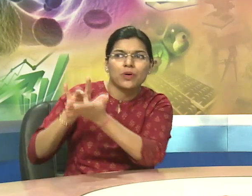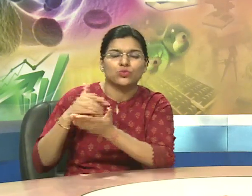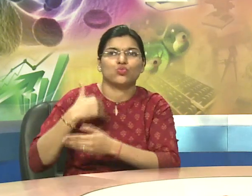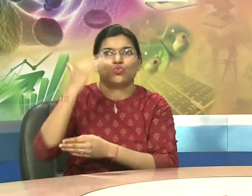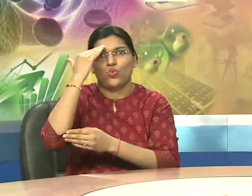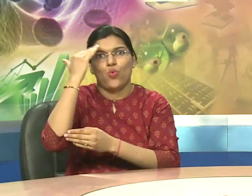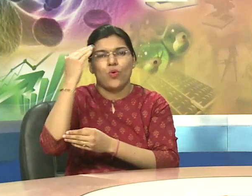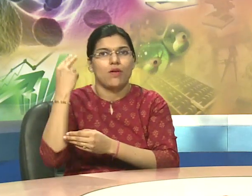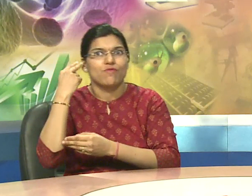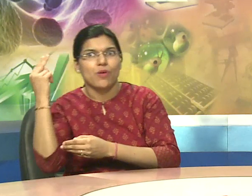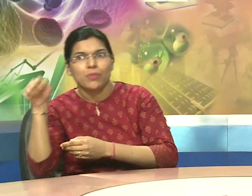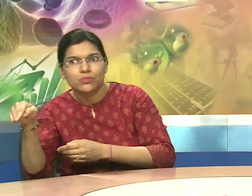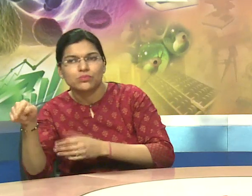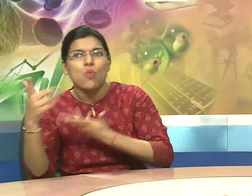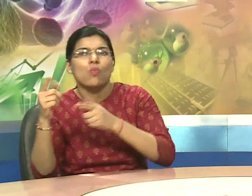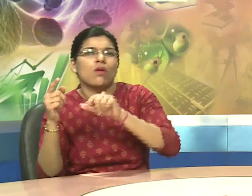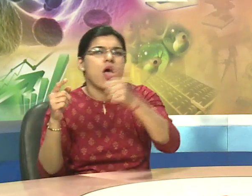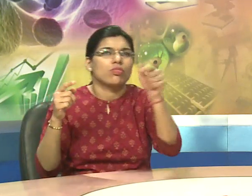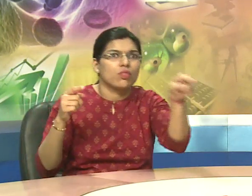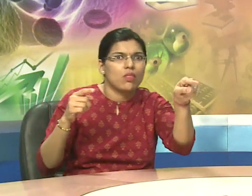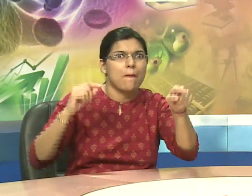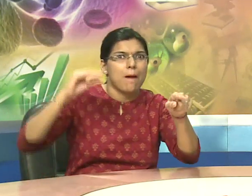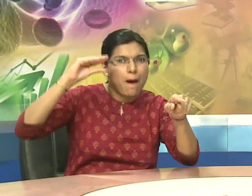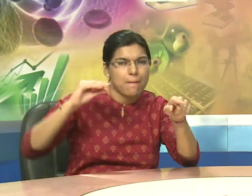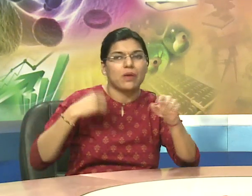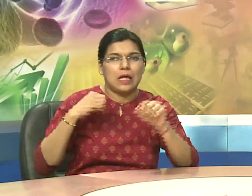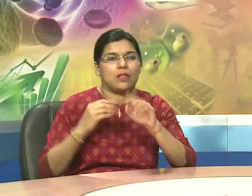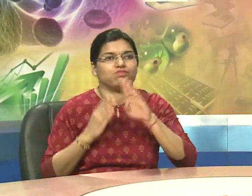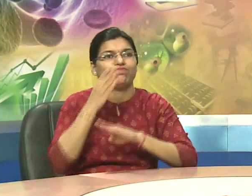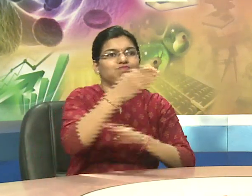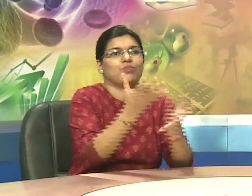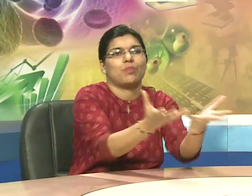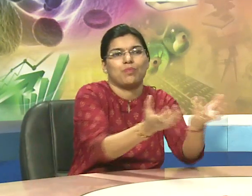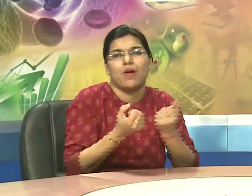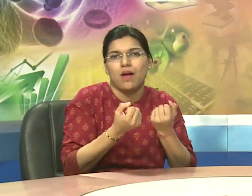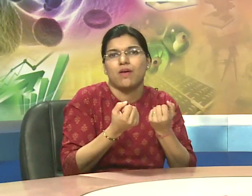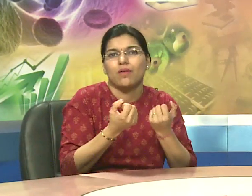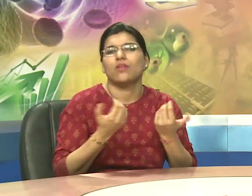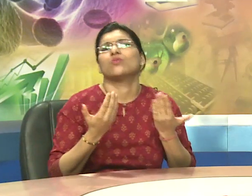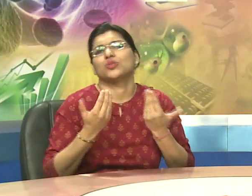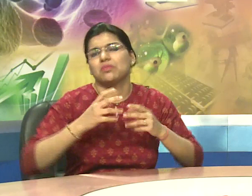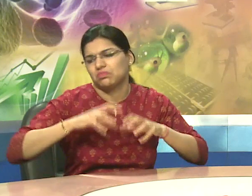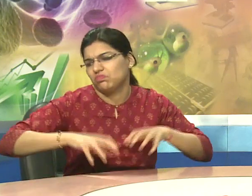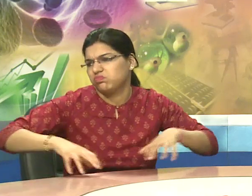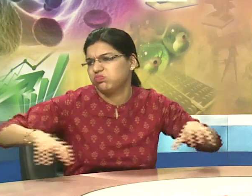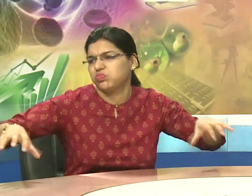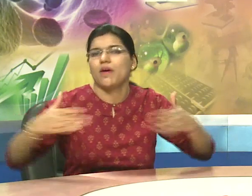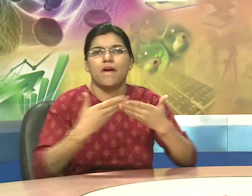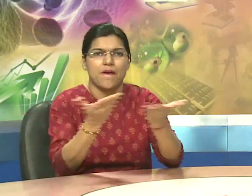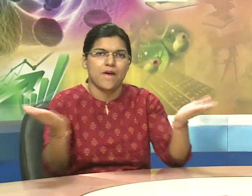cheaper cost and buy it. There are two producers which sell